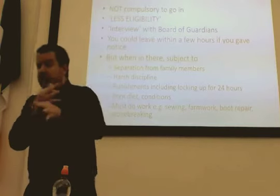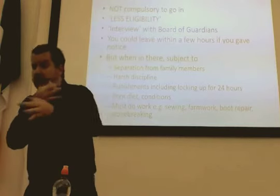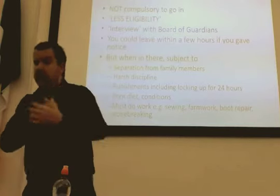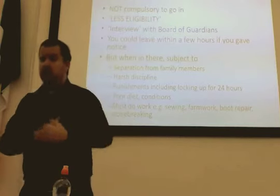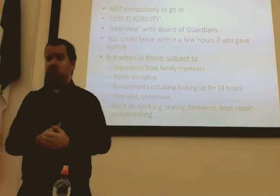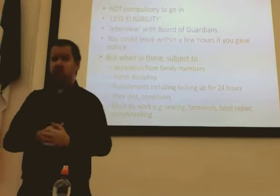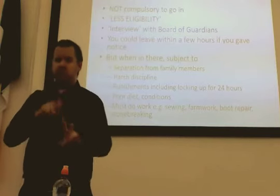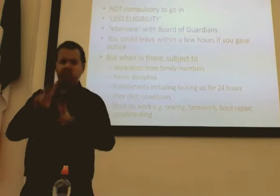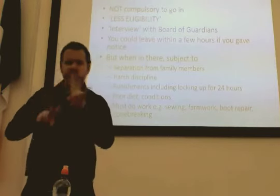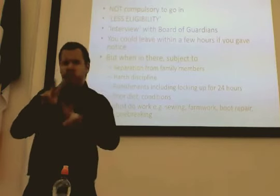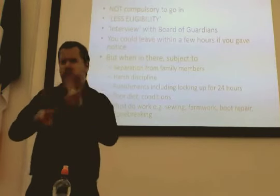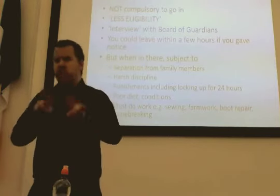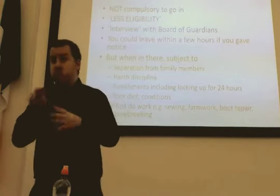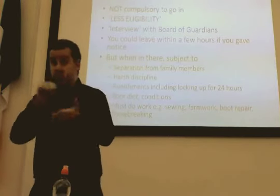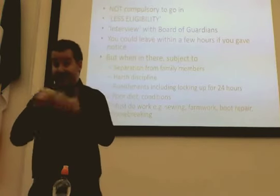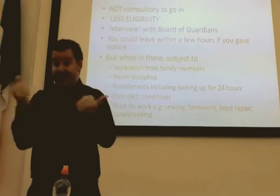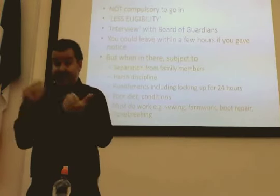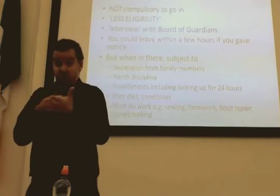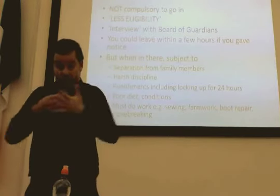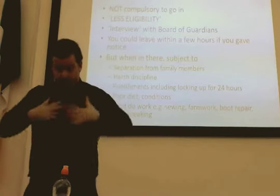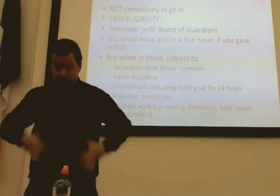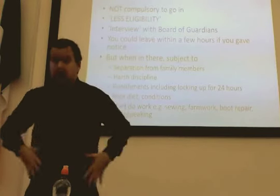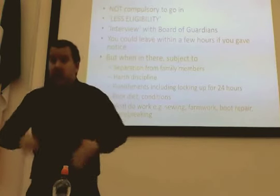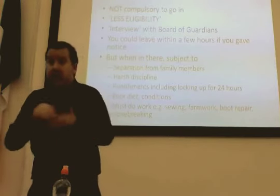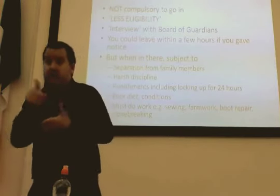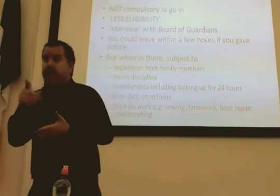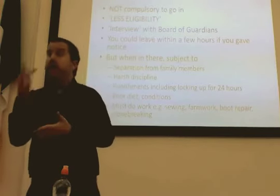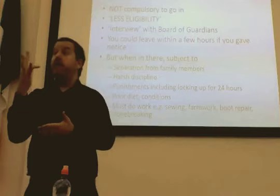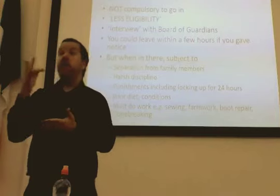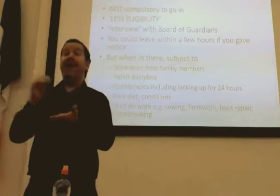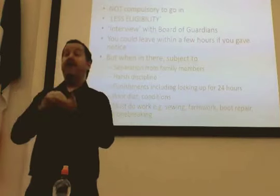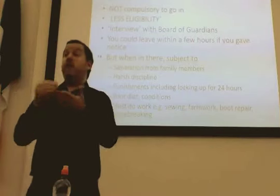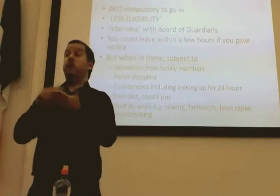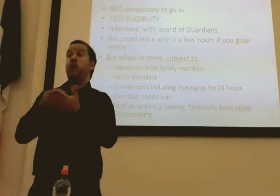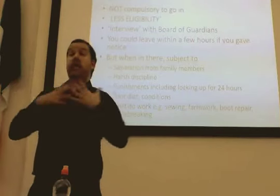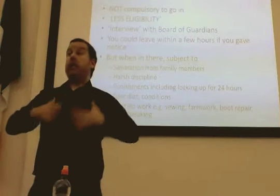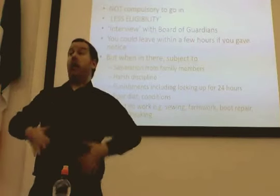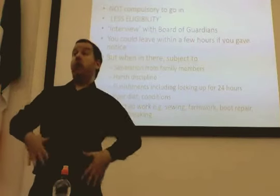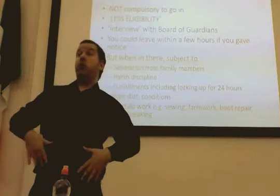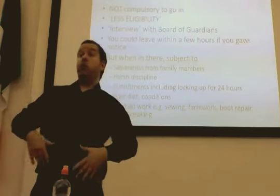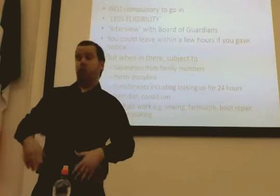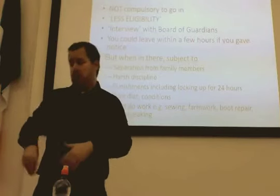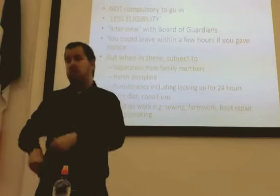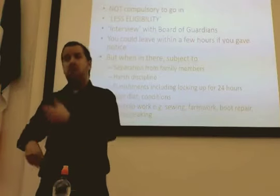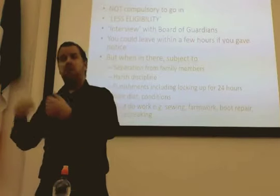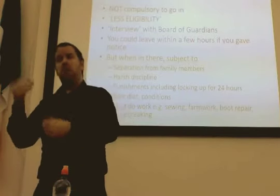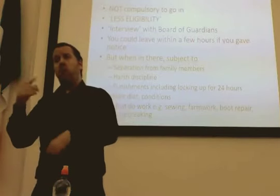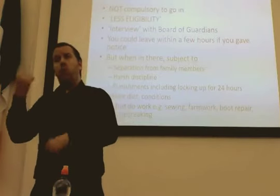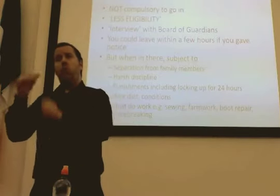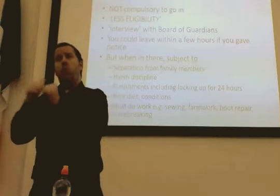not get a job, where are your family, do you have any money on you at present? If you actually had money on your person,